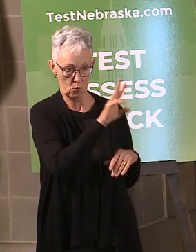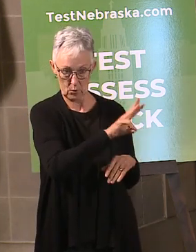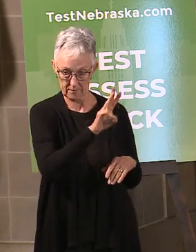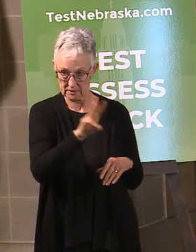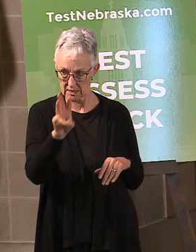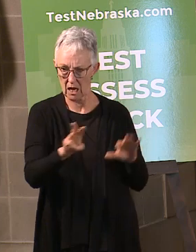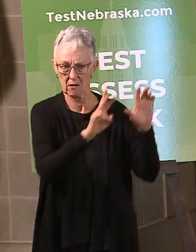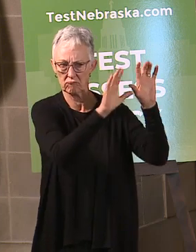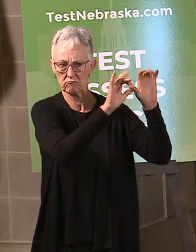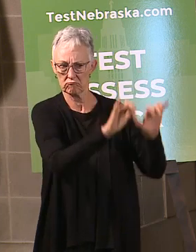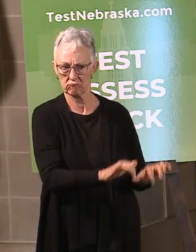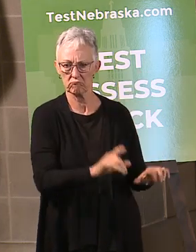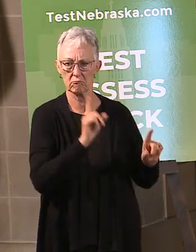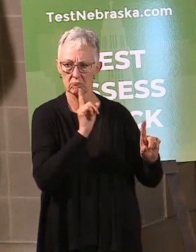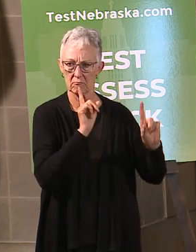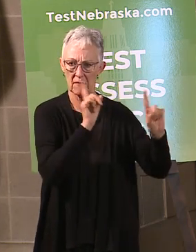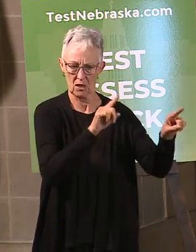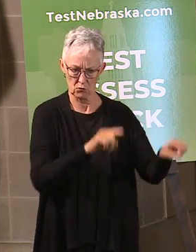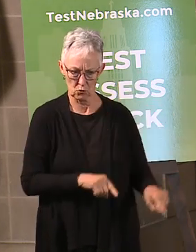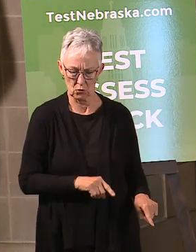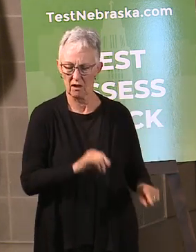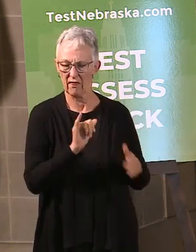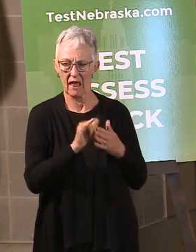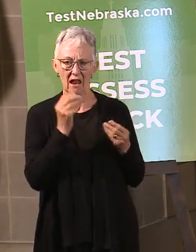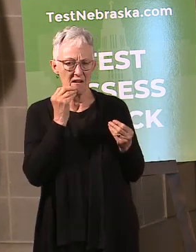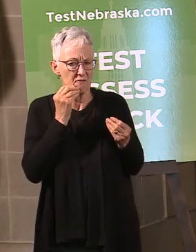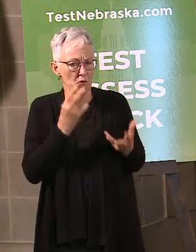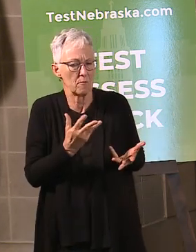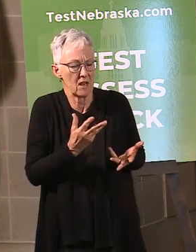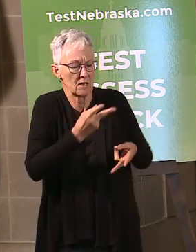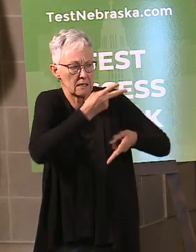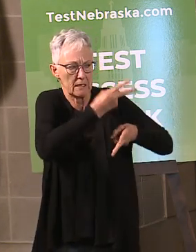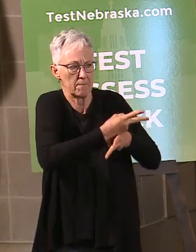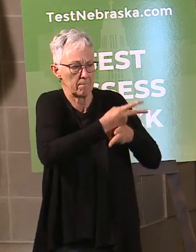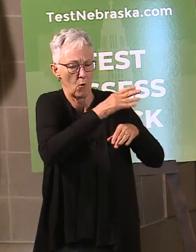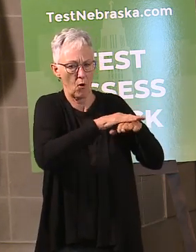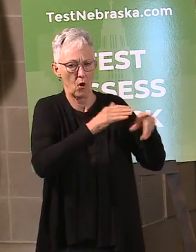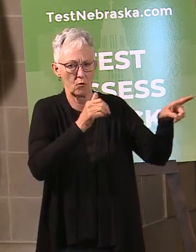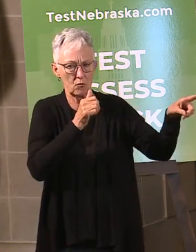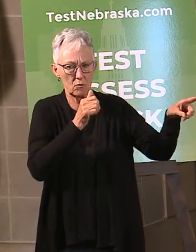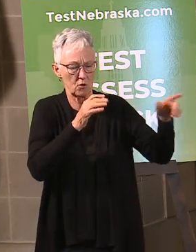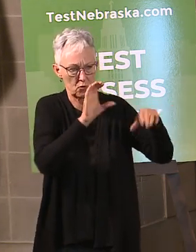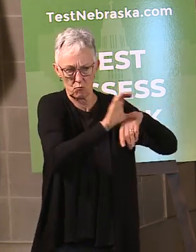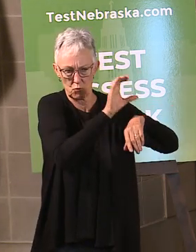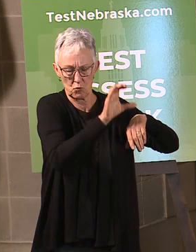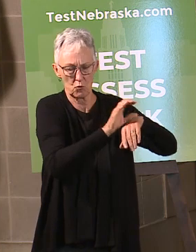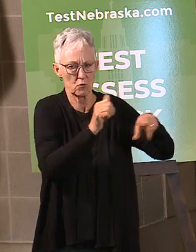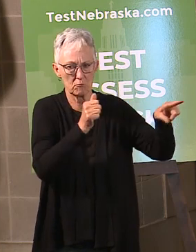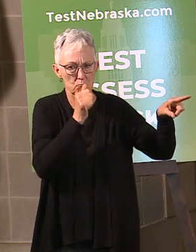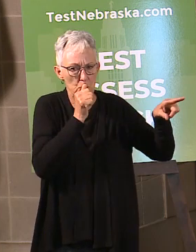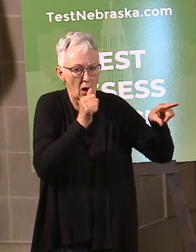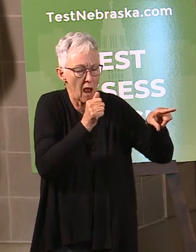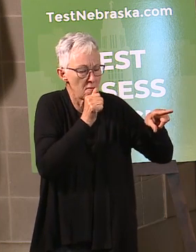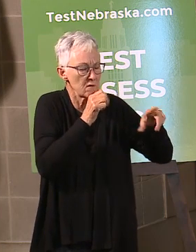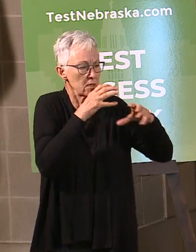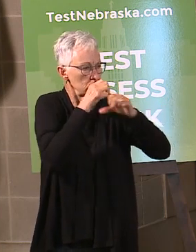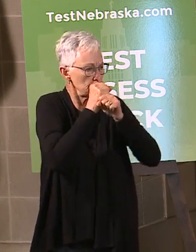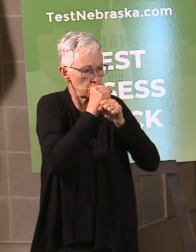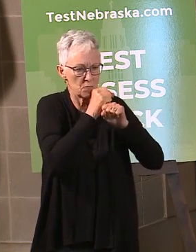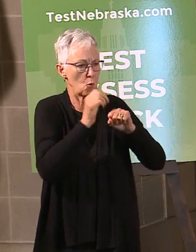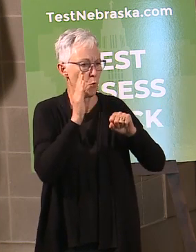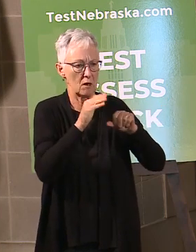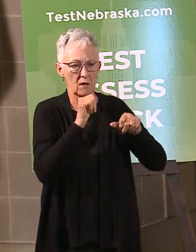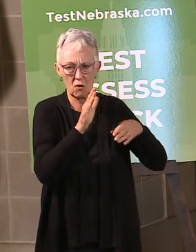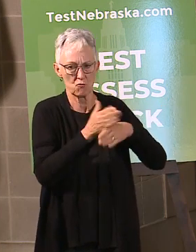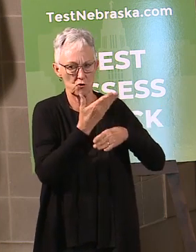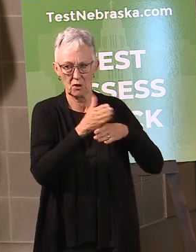testing. And it's also how we're going to schedule people to be able to get tested in testnebraska.com. So please line up for that.